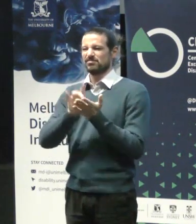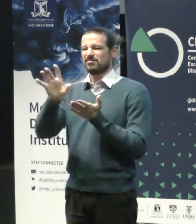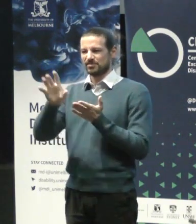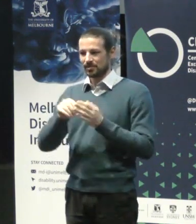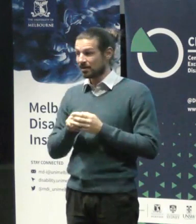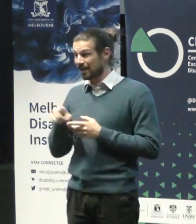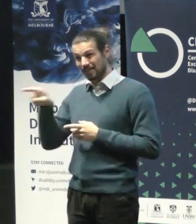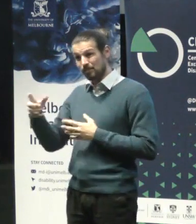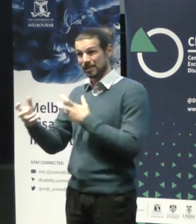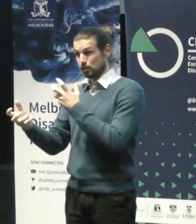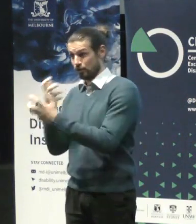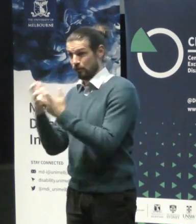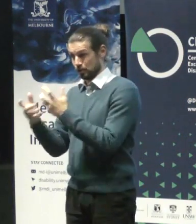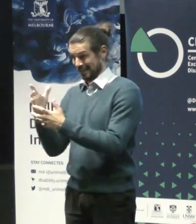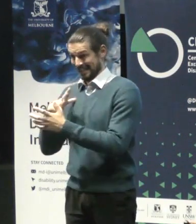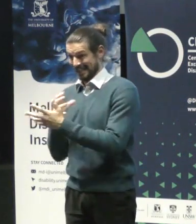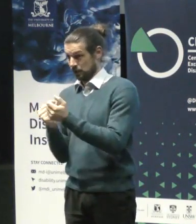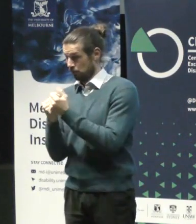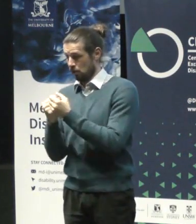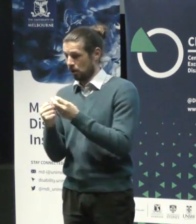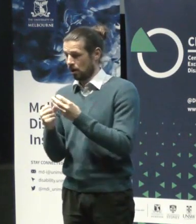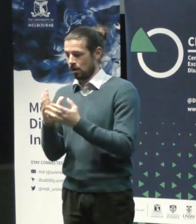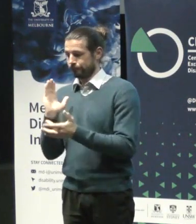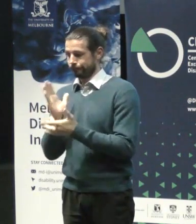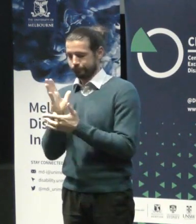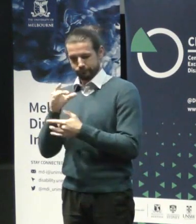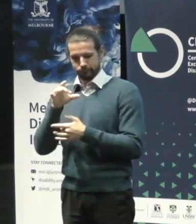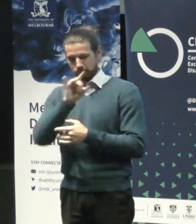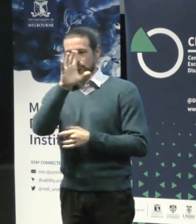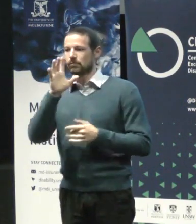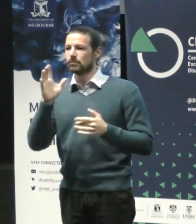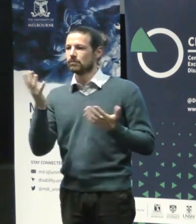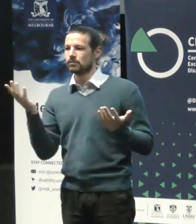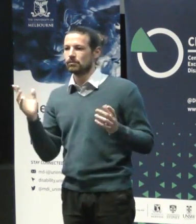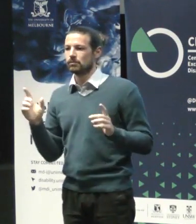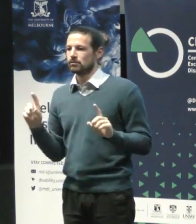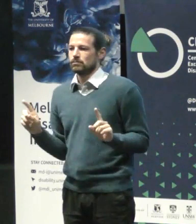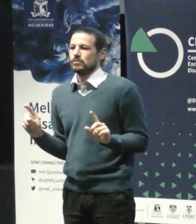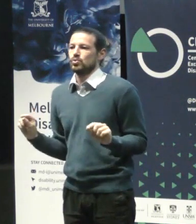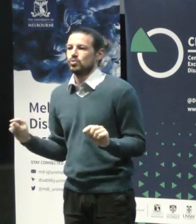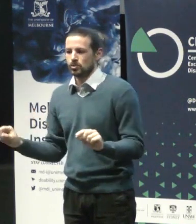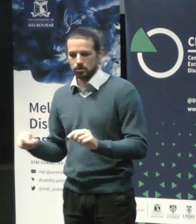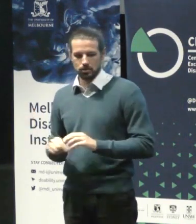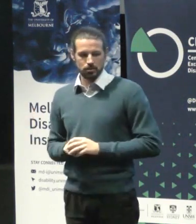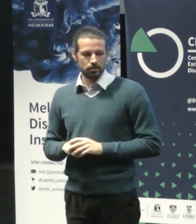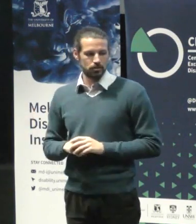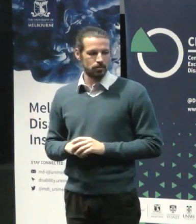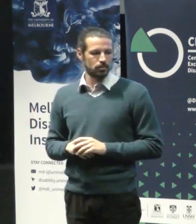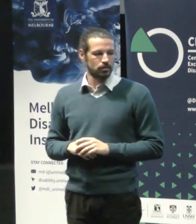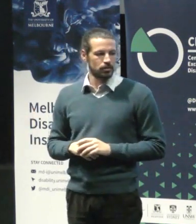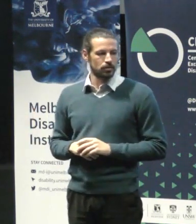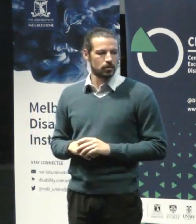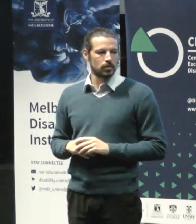away at university. They need support, and suddenly, pop, it's all gone. It's broken down. The latent is a